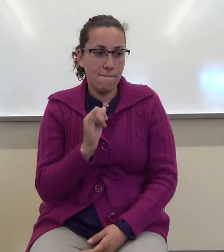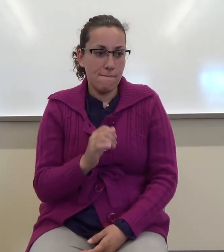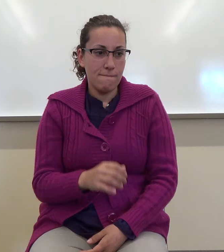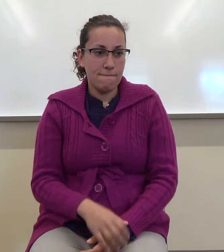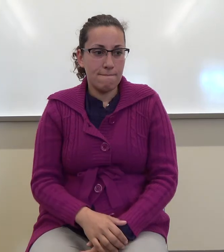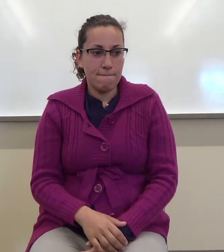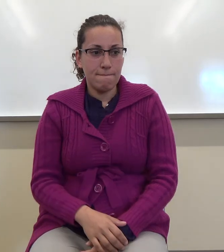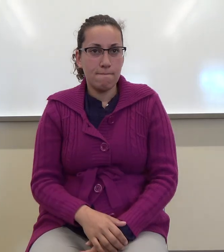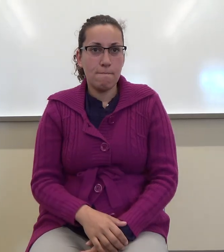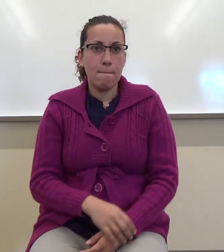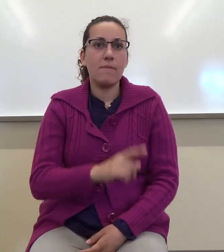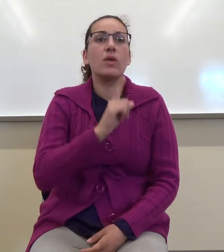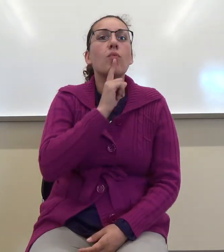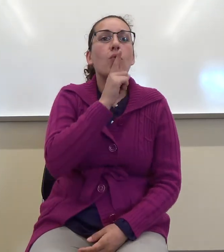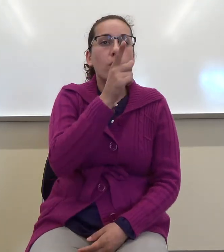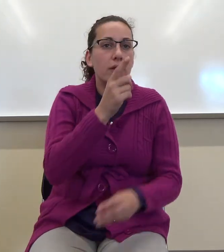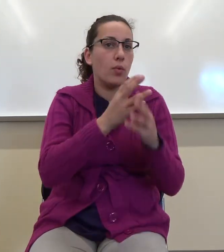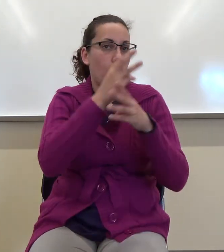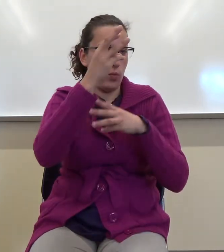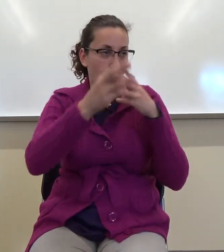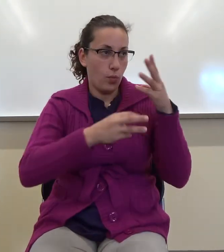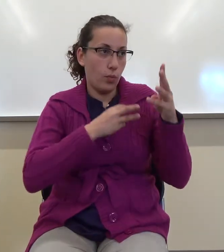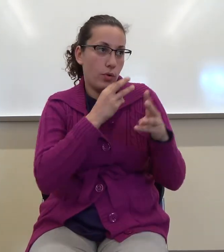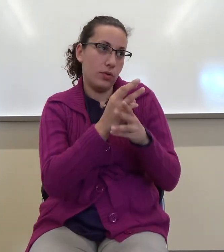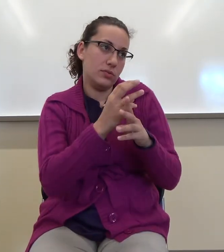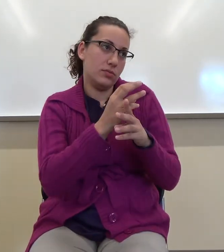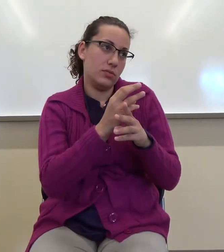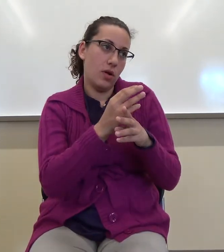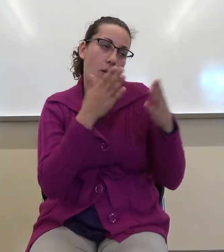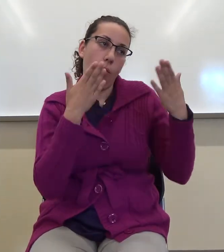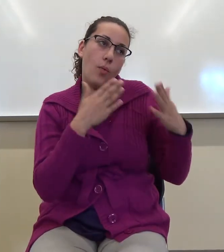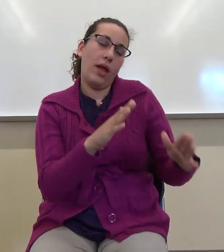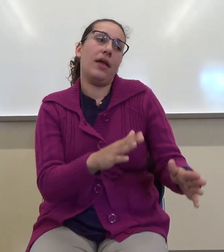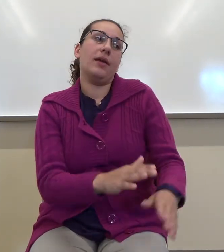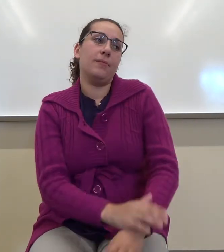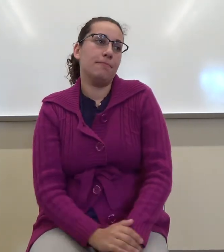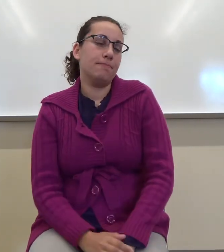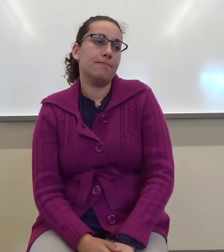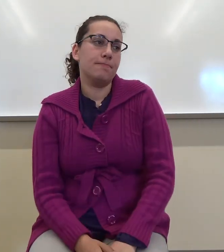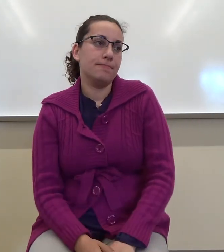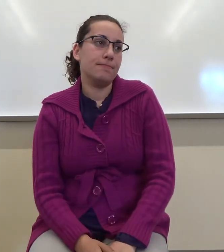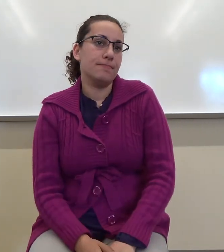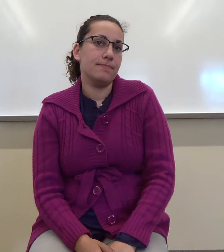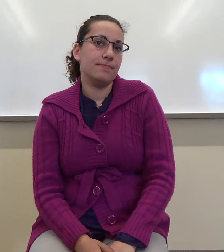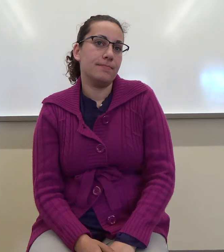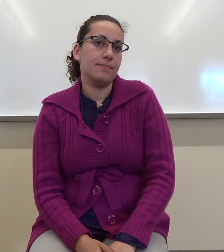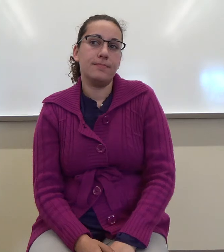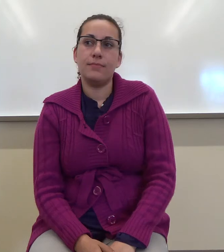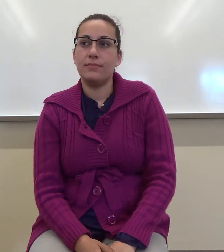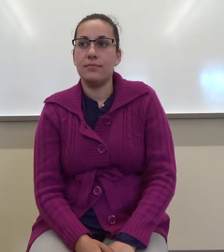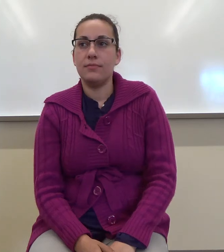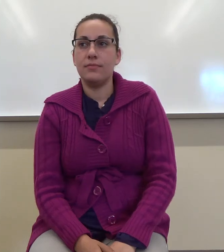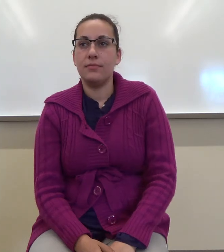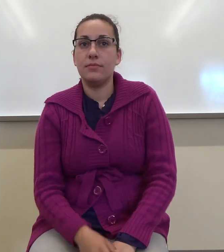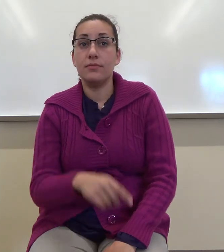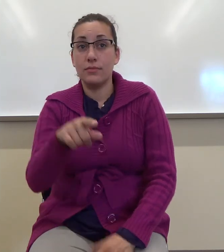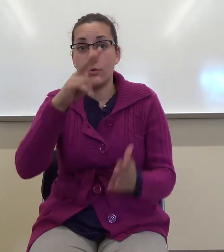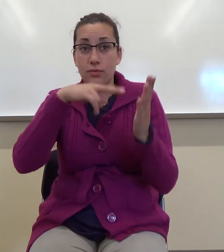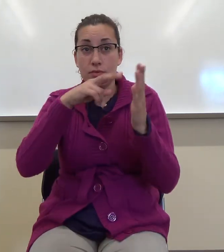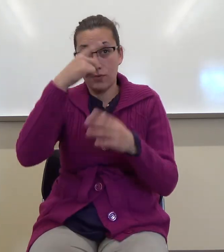more real world way to do it. Because when you're reading for your history class, you're